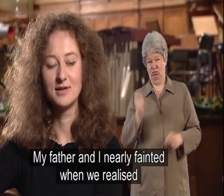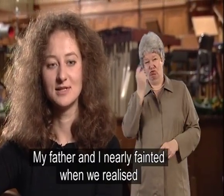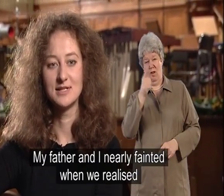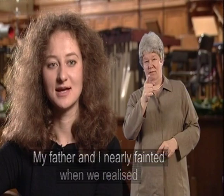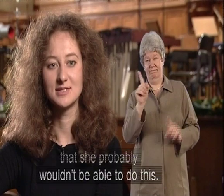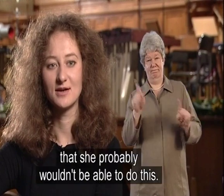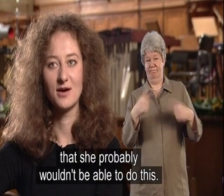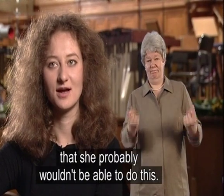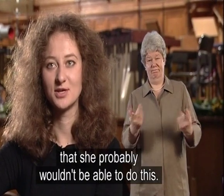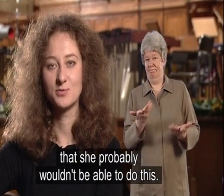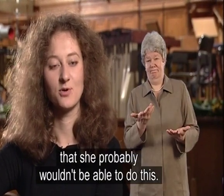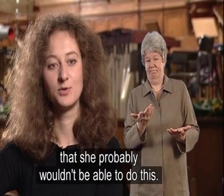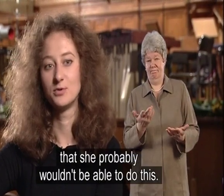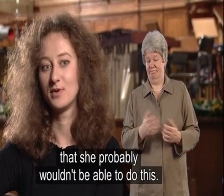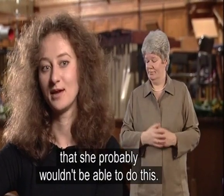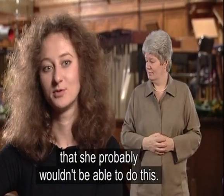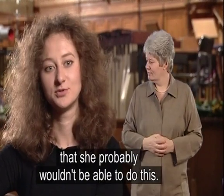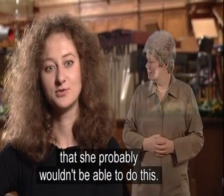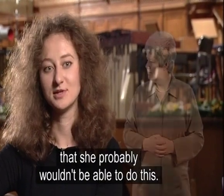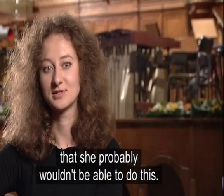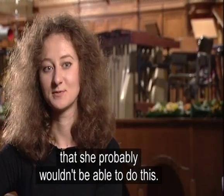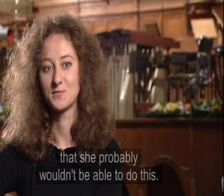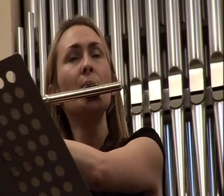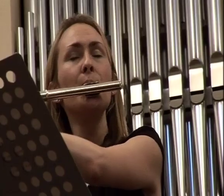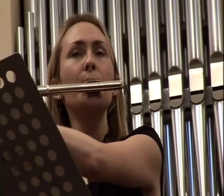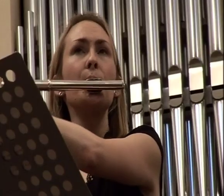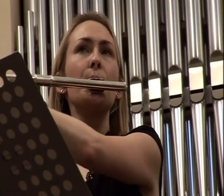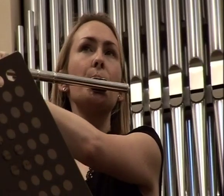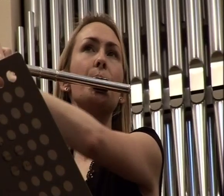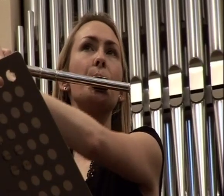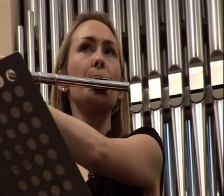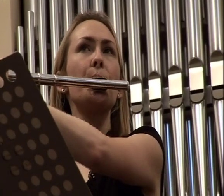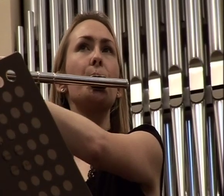we realized that she probably wouldn't be able to do this.